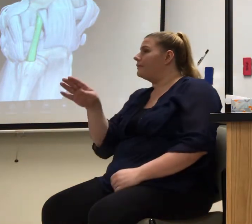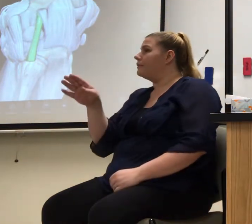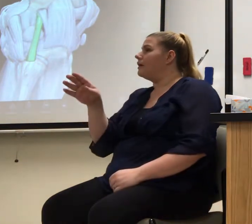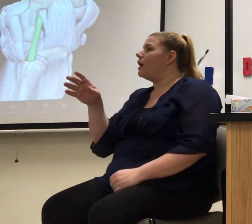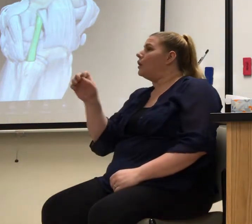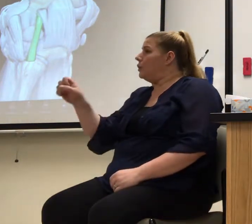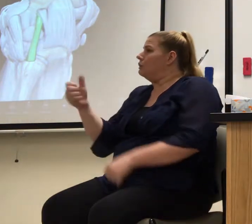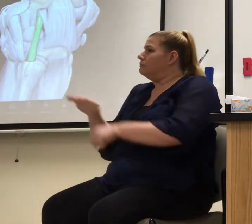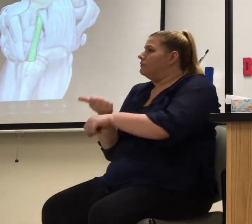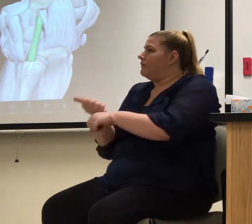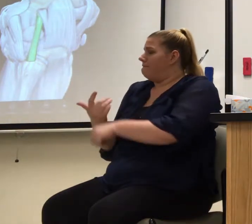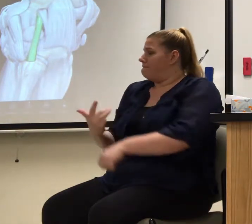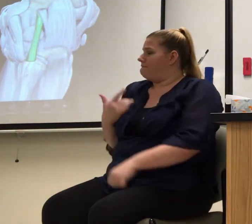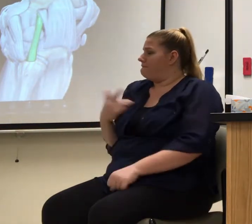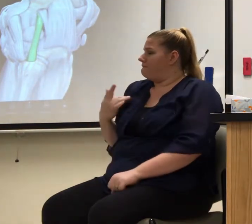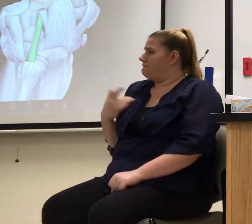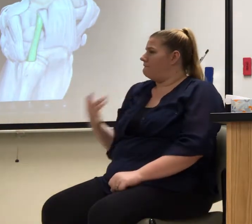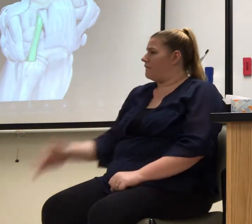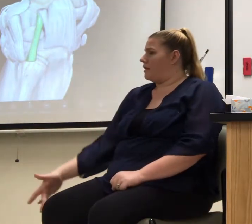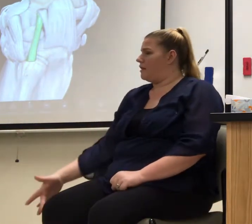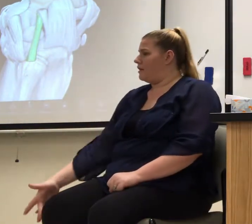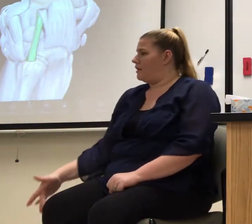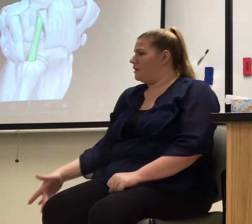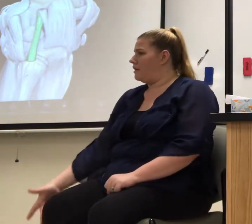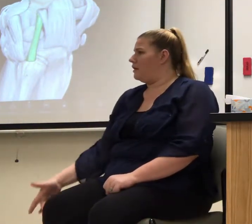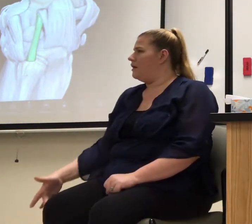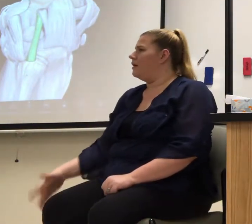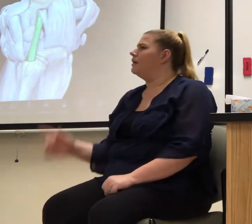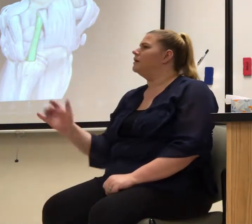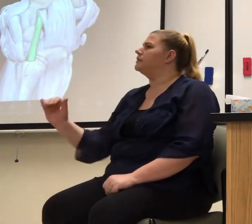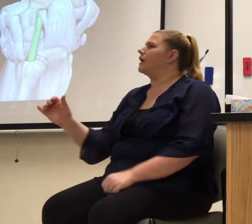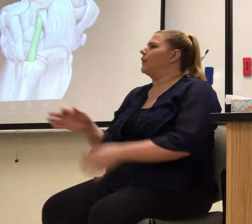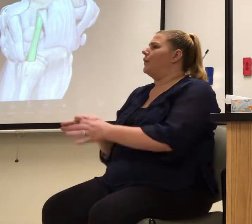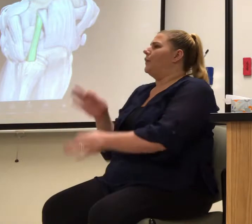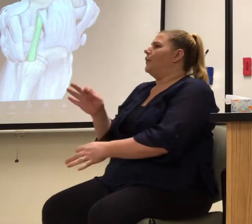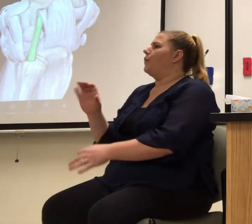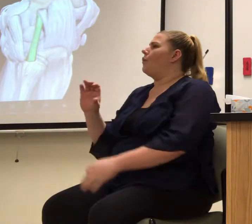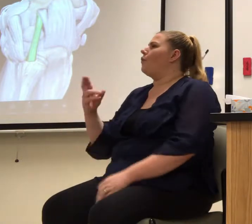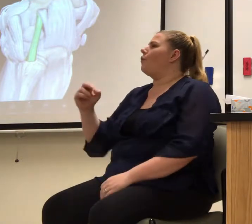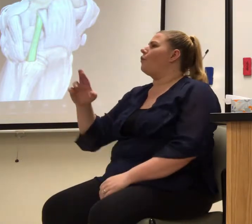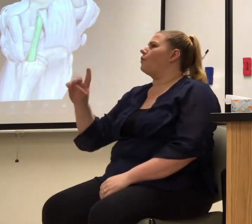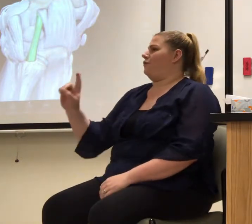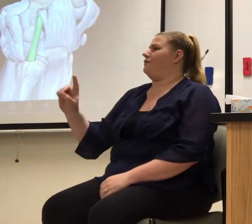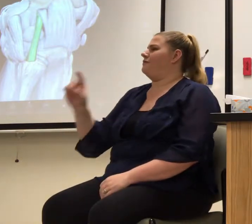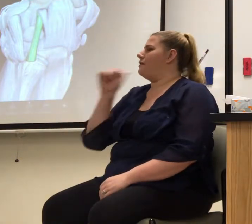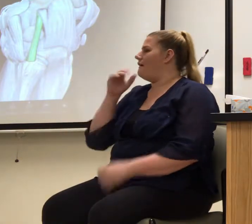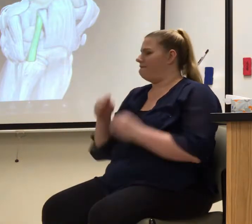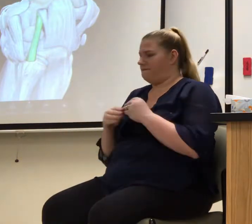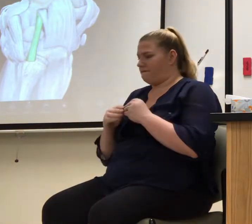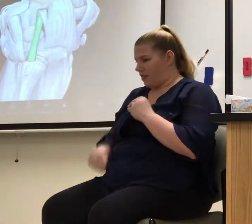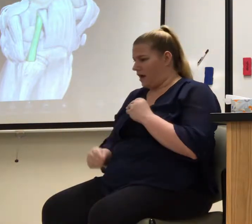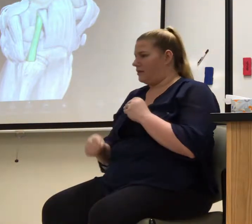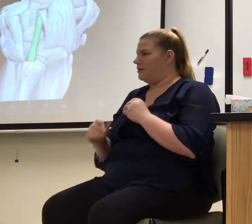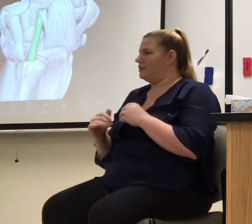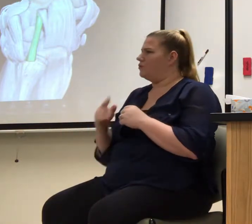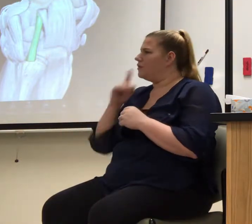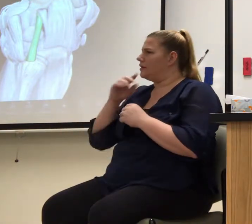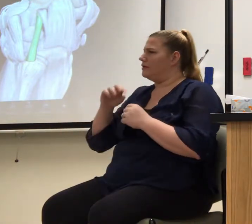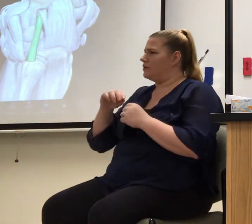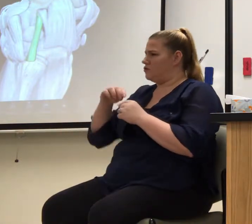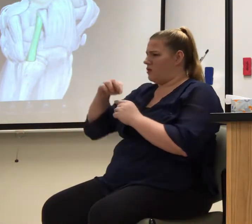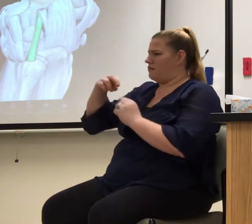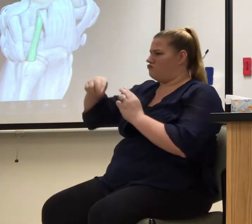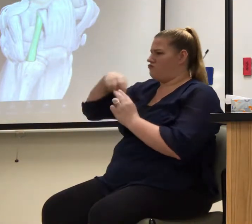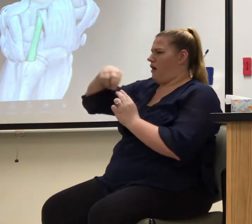palpate because it's more like a cord. It's not like a flat thing. It's like a cord, round shape, and